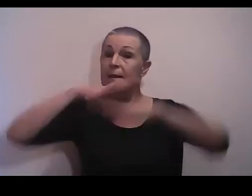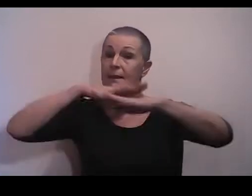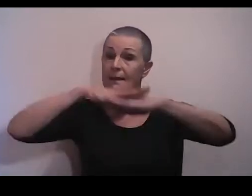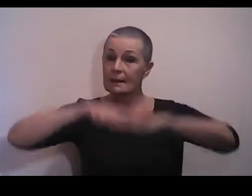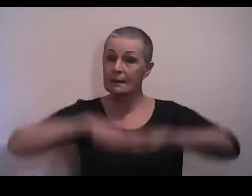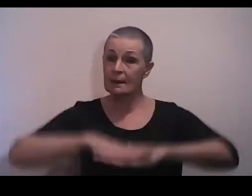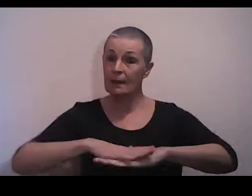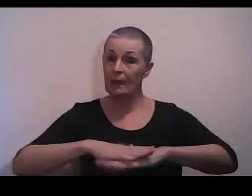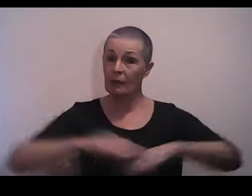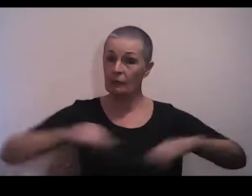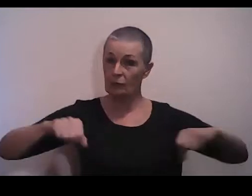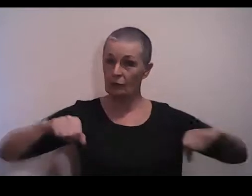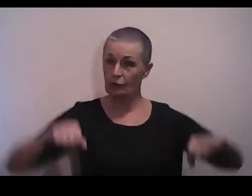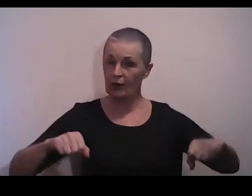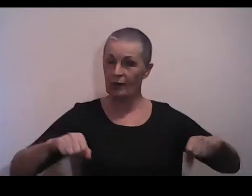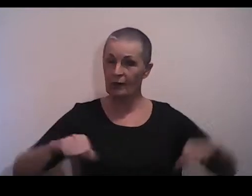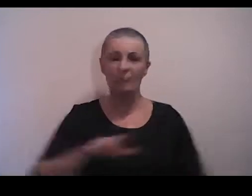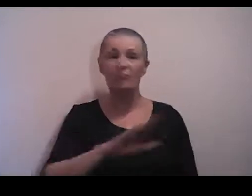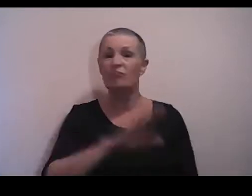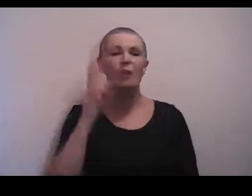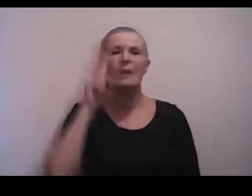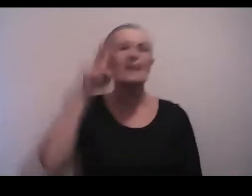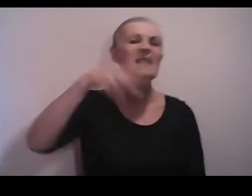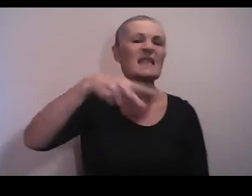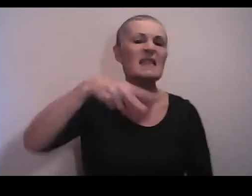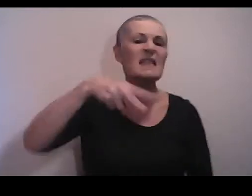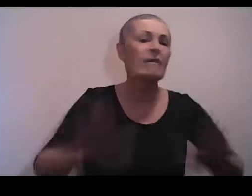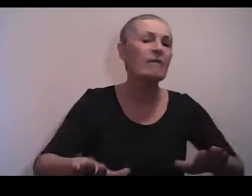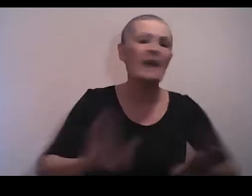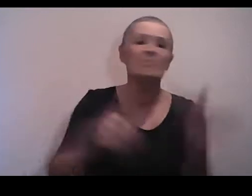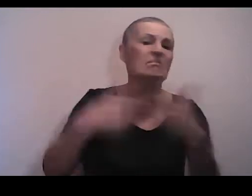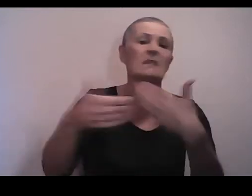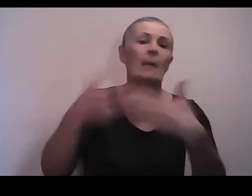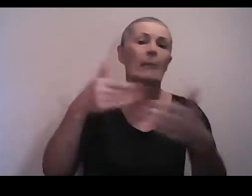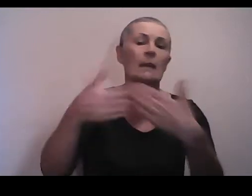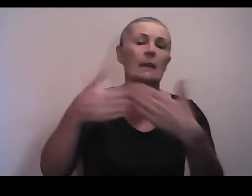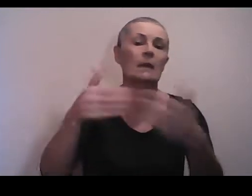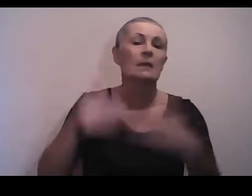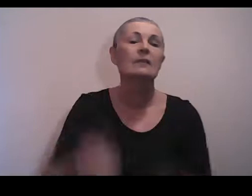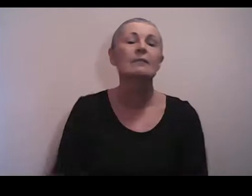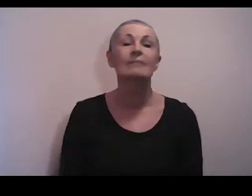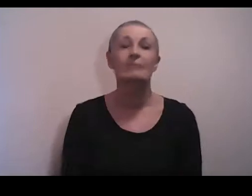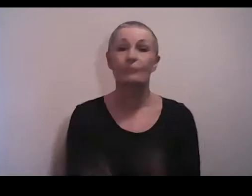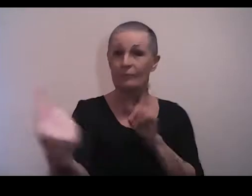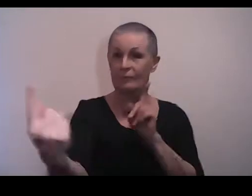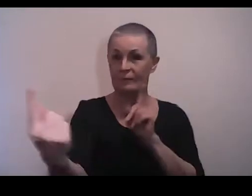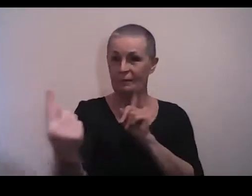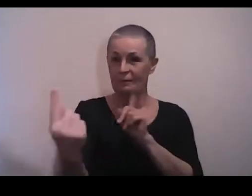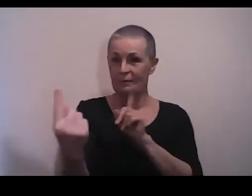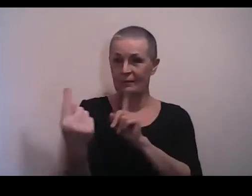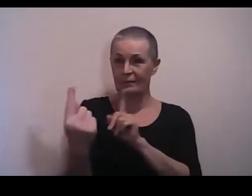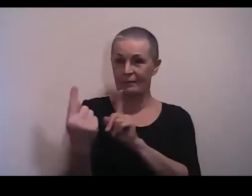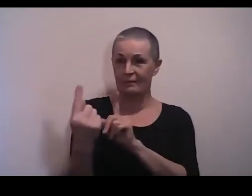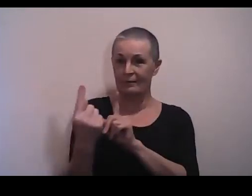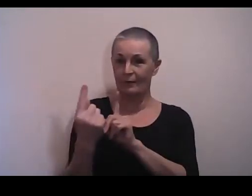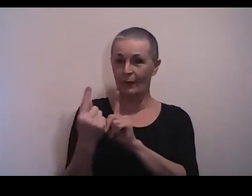You don't need to see my feet today, so I will just come a little bit closer, and then you